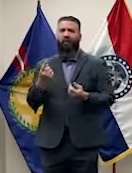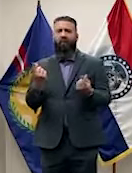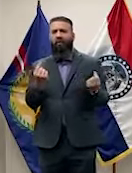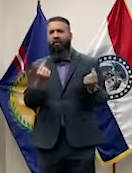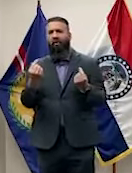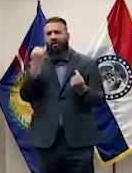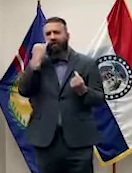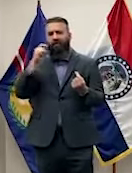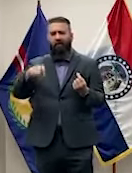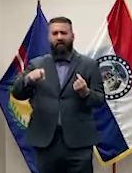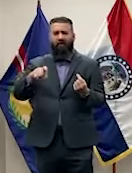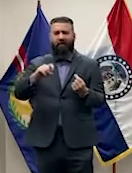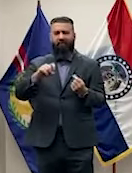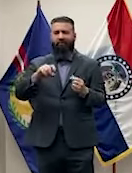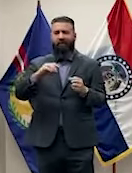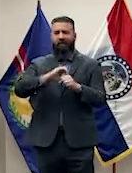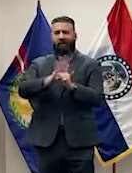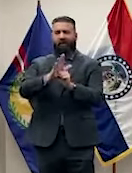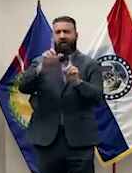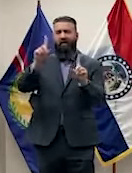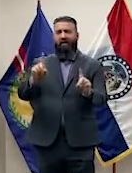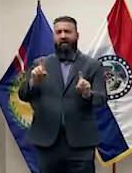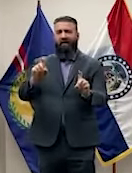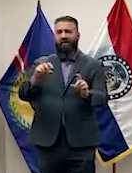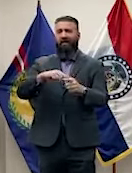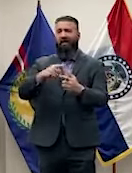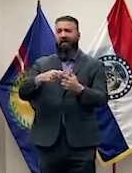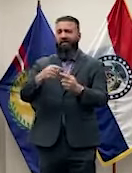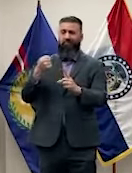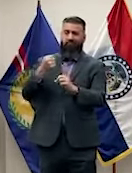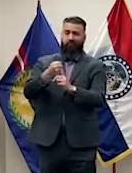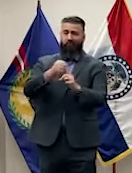for a COVID test and then the snow gets really bad?